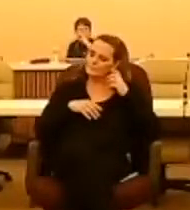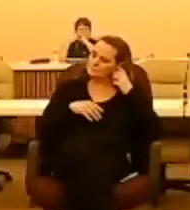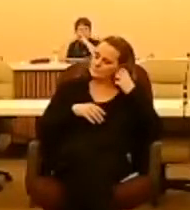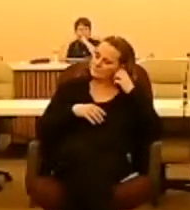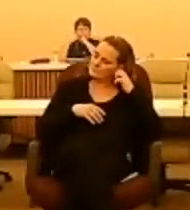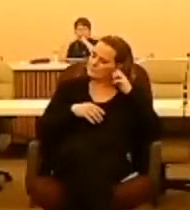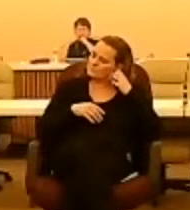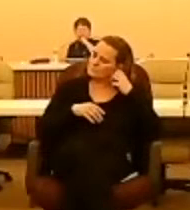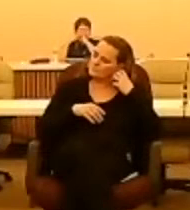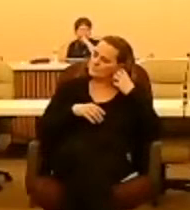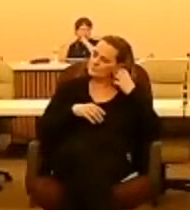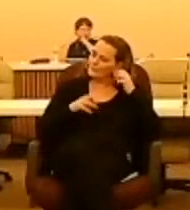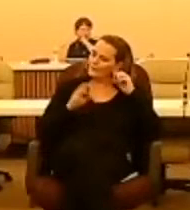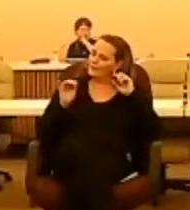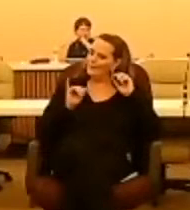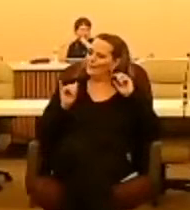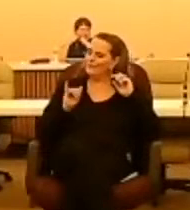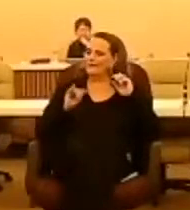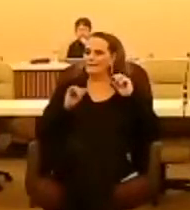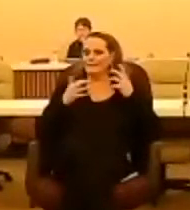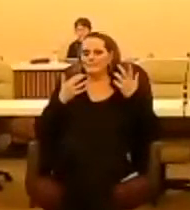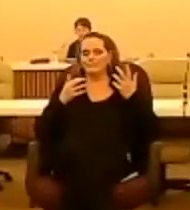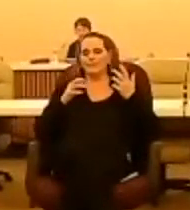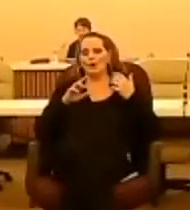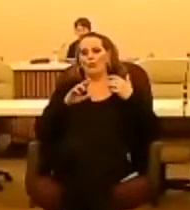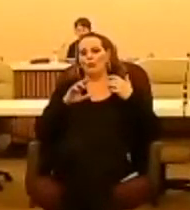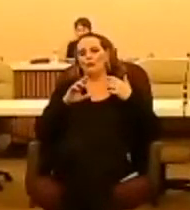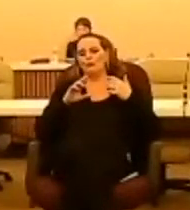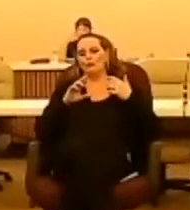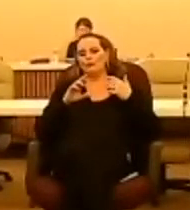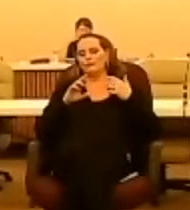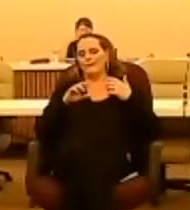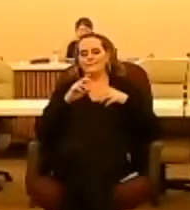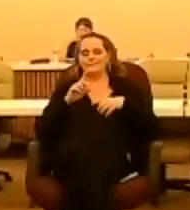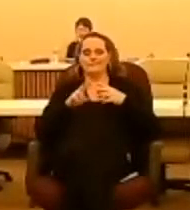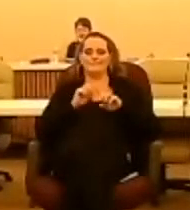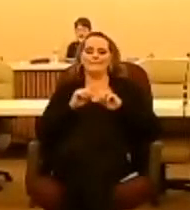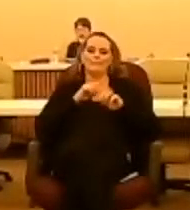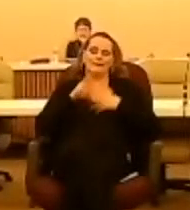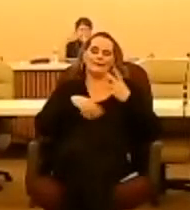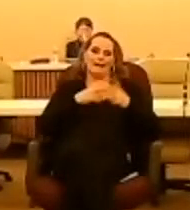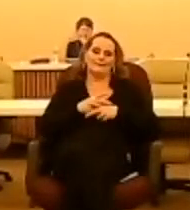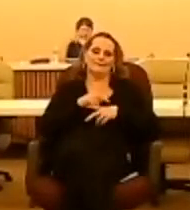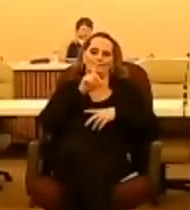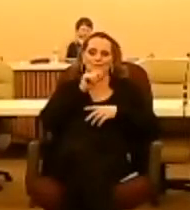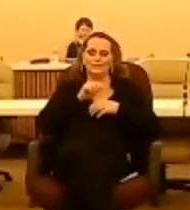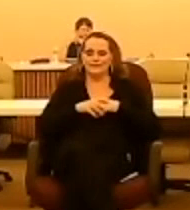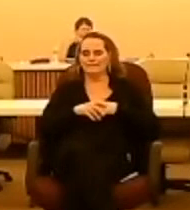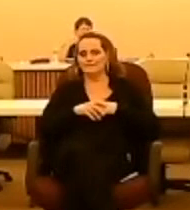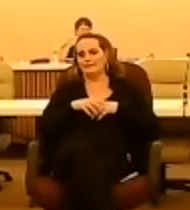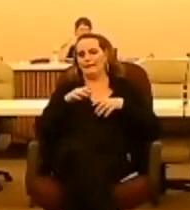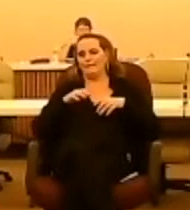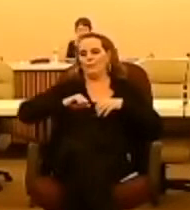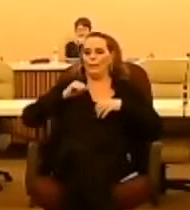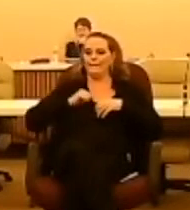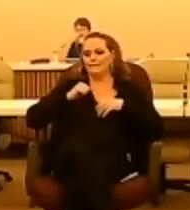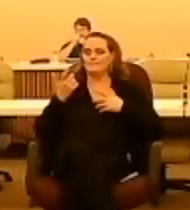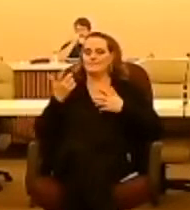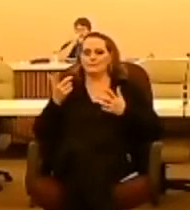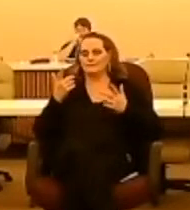they have a kind of like a rotisserie Peruvian chicken. They have chicken wings. They have a bunch of